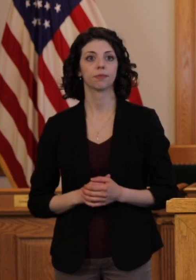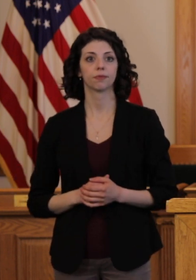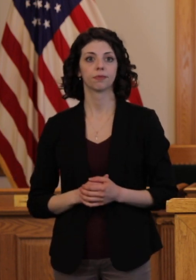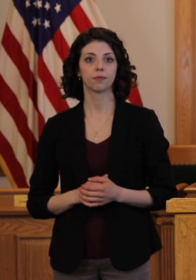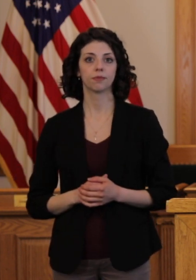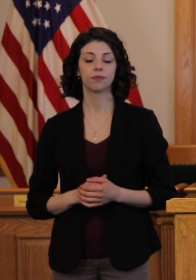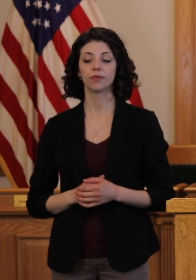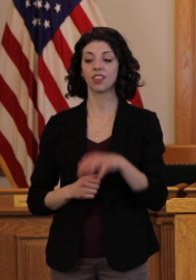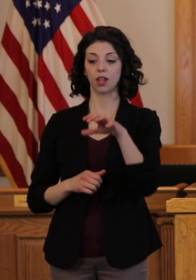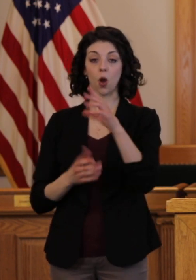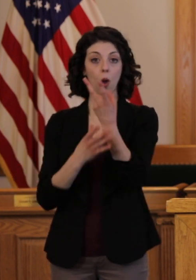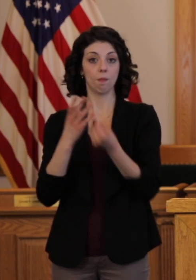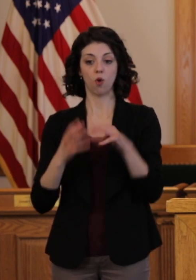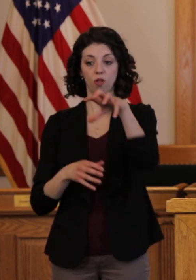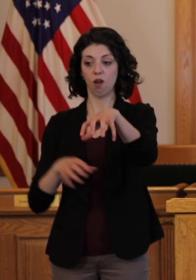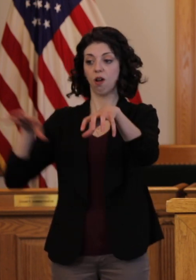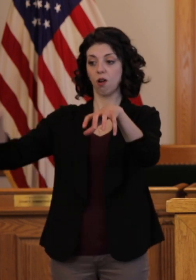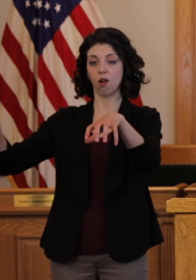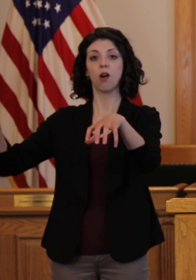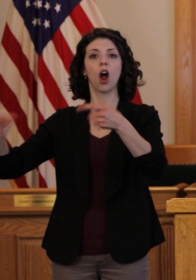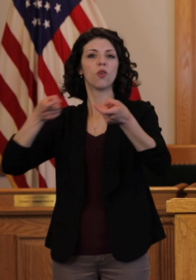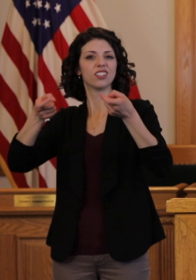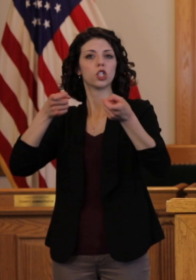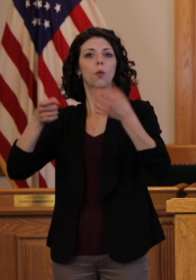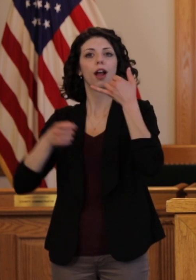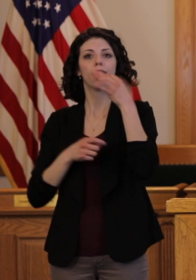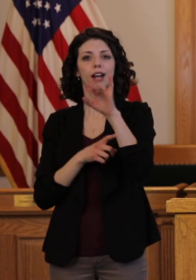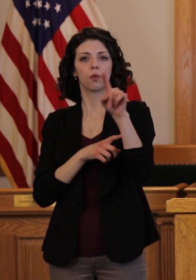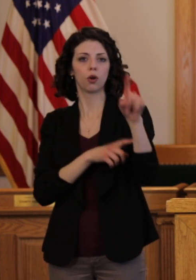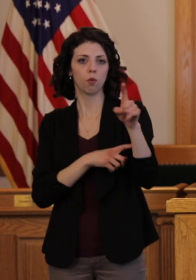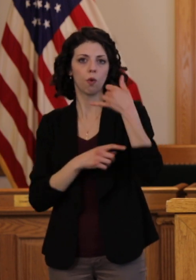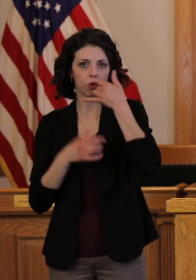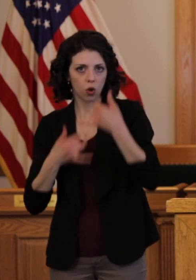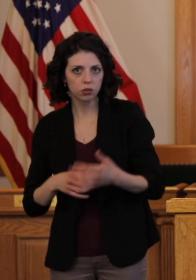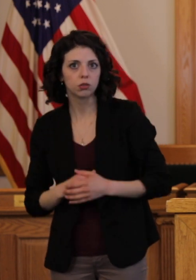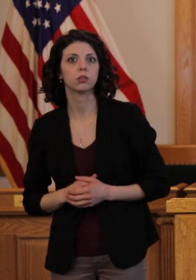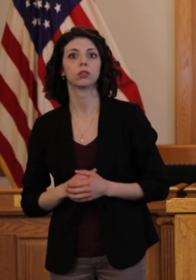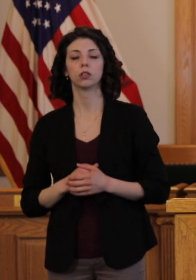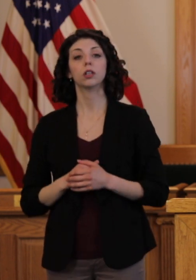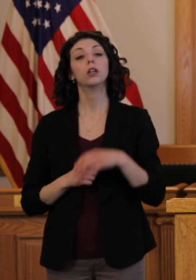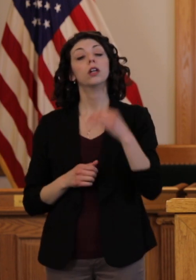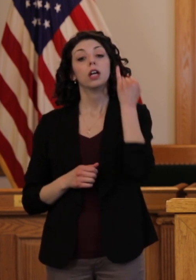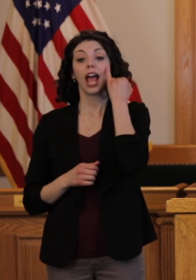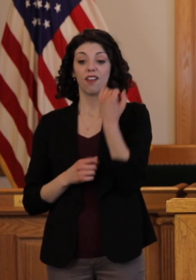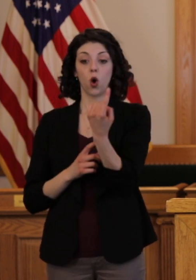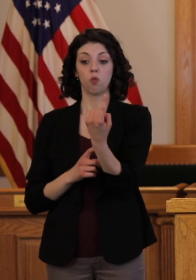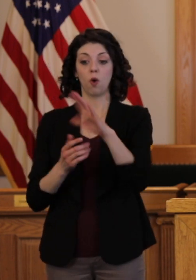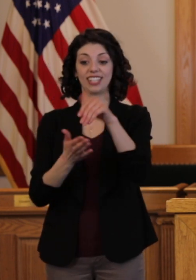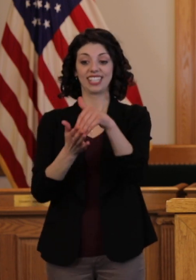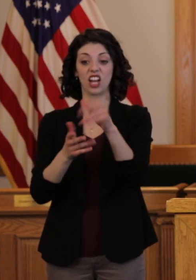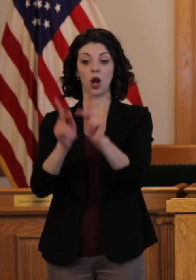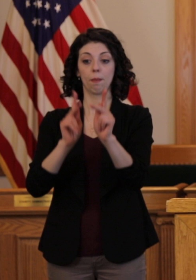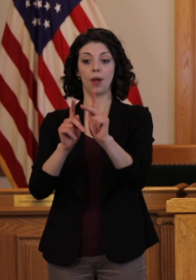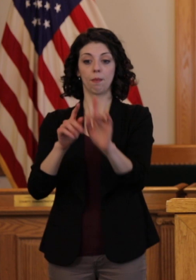911 primary and backup centers are both capable of dispatching for the entire county. This way, if one of the centers is compromised, the county